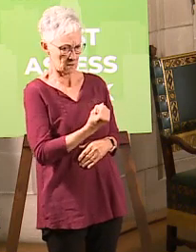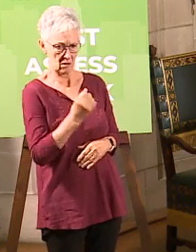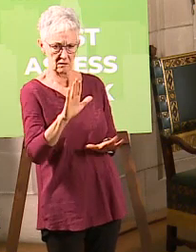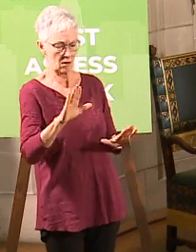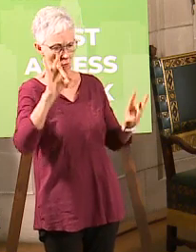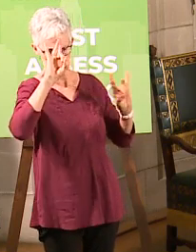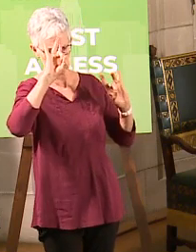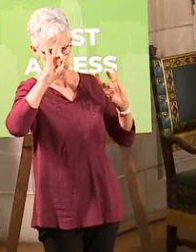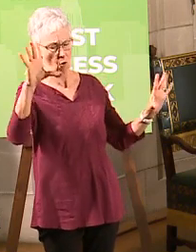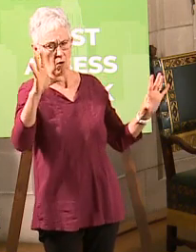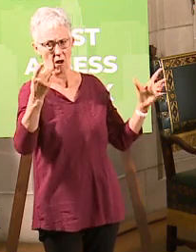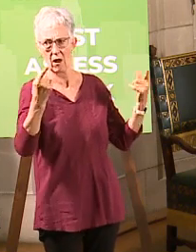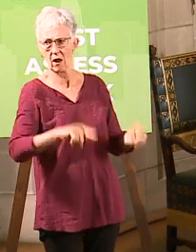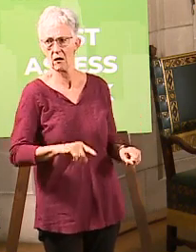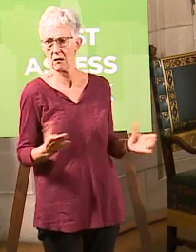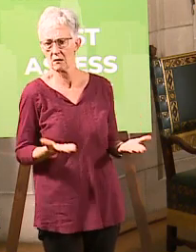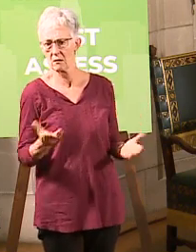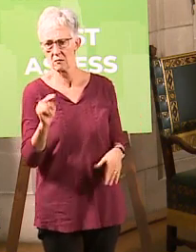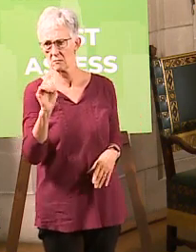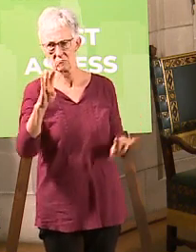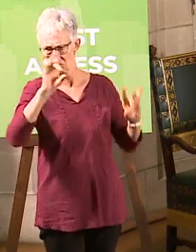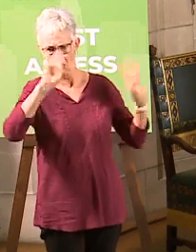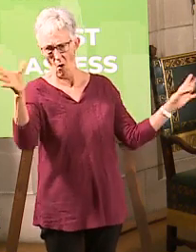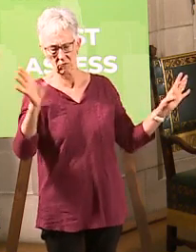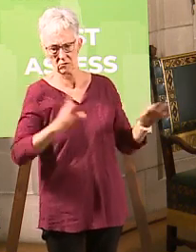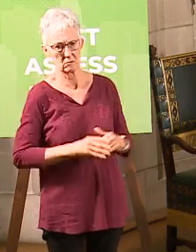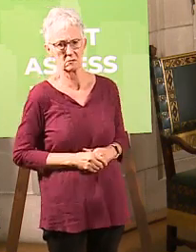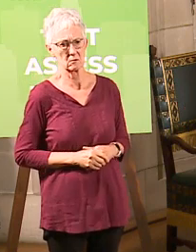only takes away and detracts from the memory of George Floyd